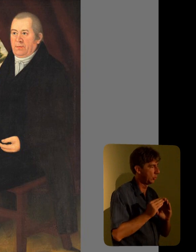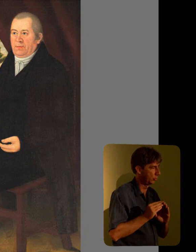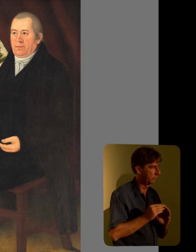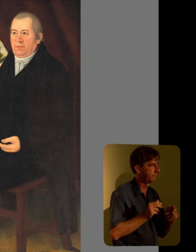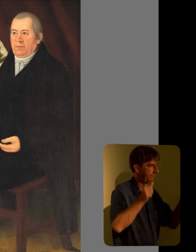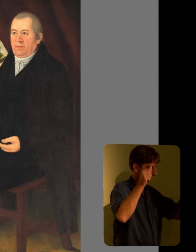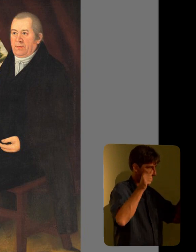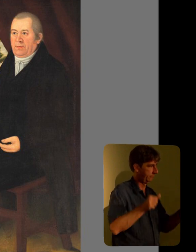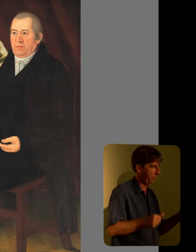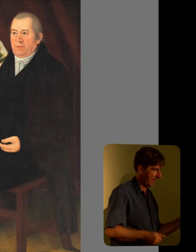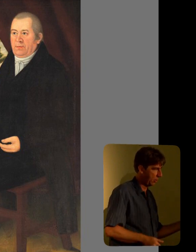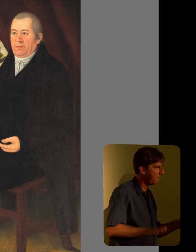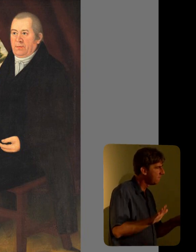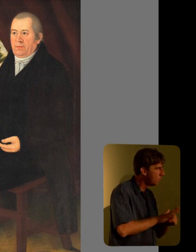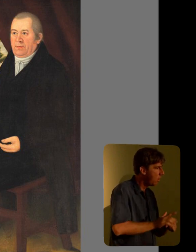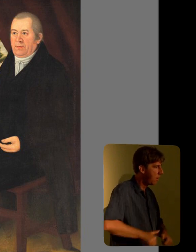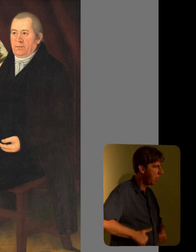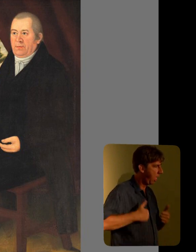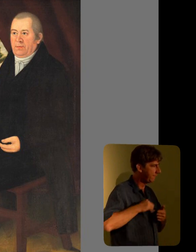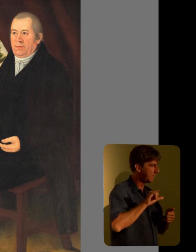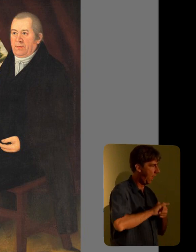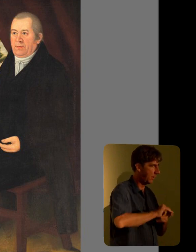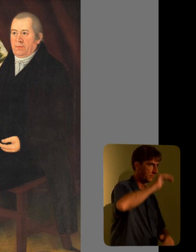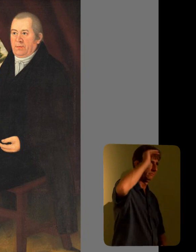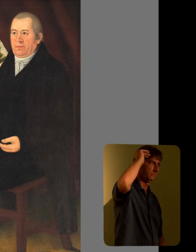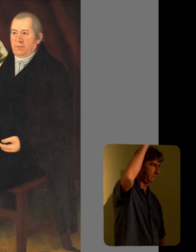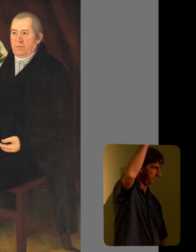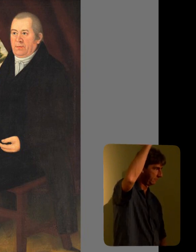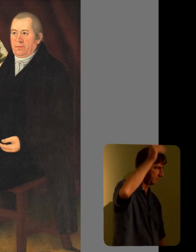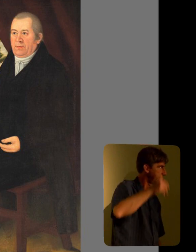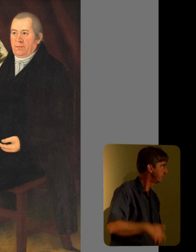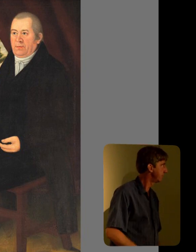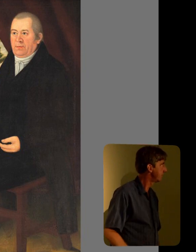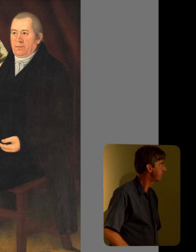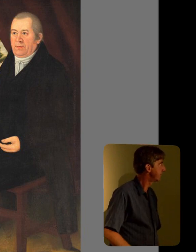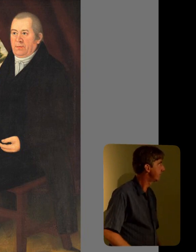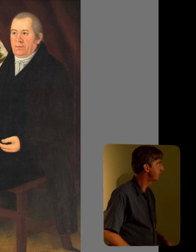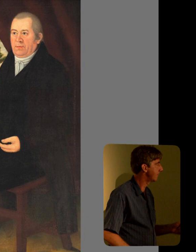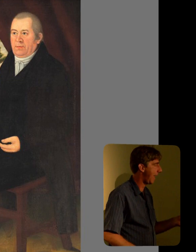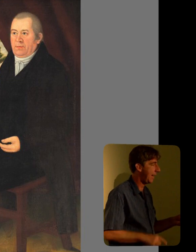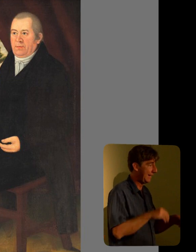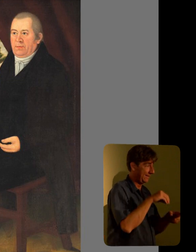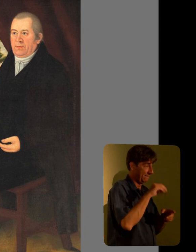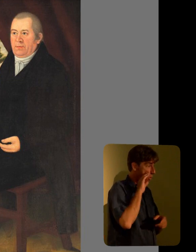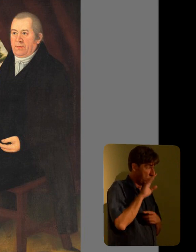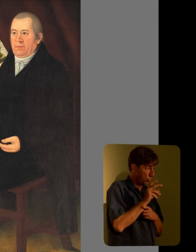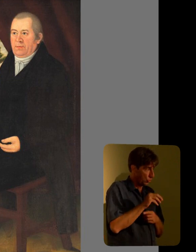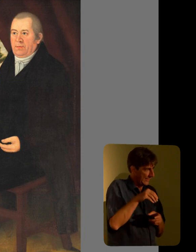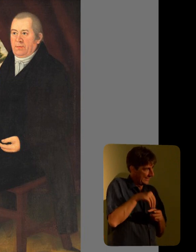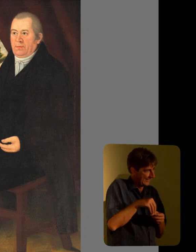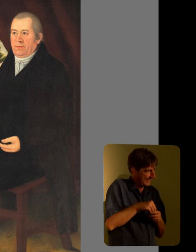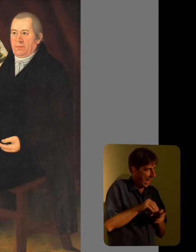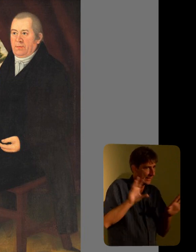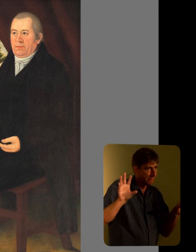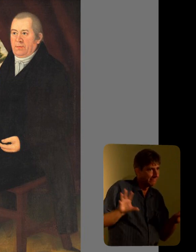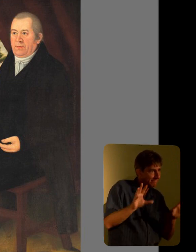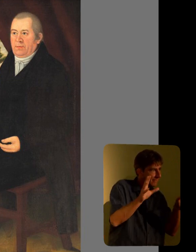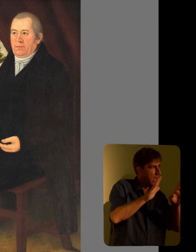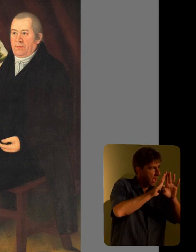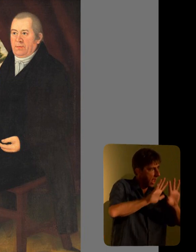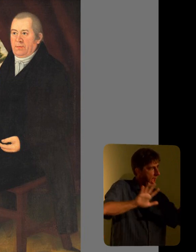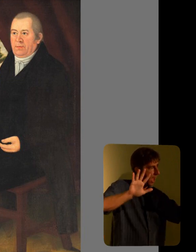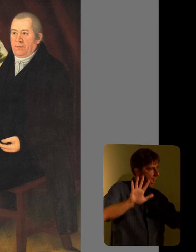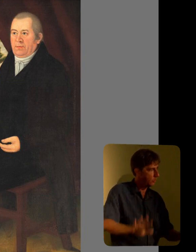full-length likeness with, for Brewster, an elaborate interior setting showing prosperity and